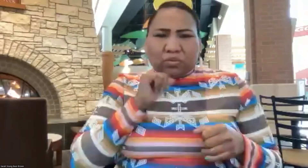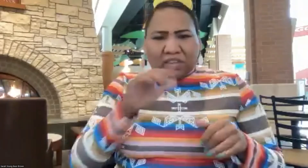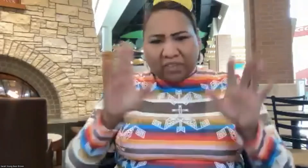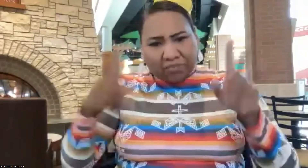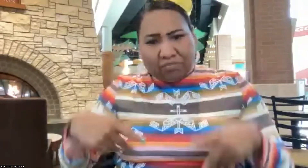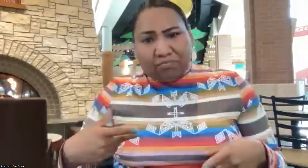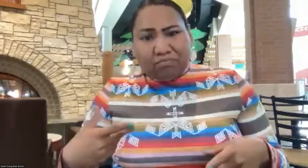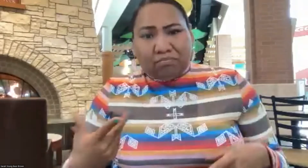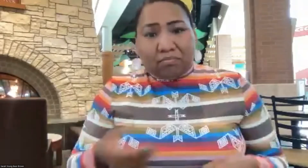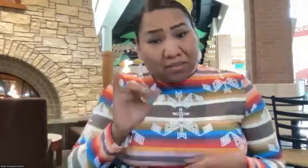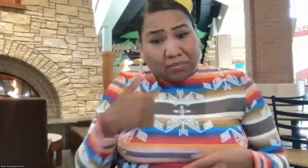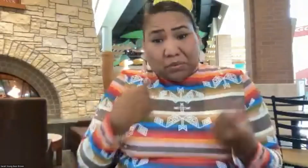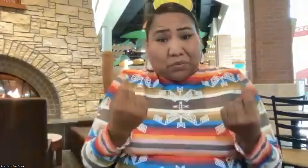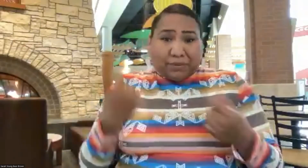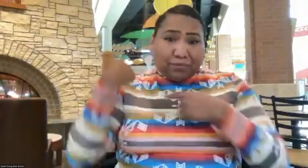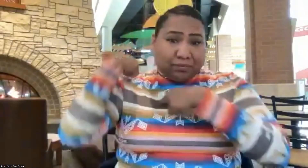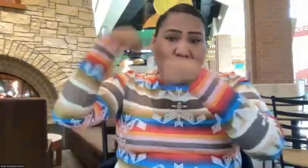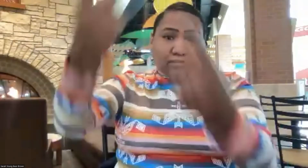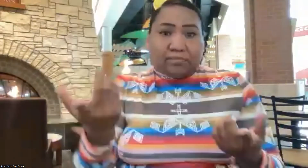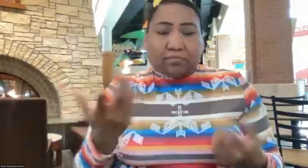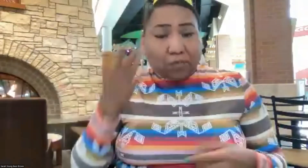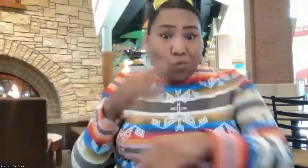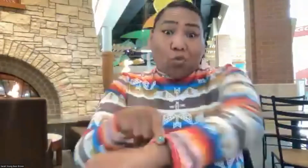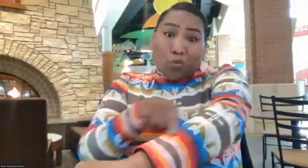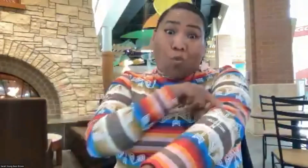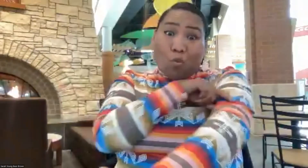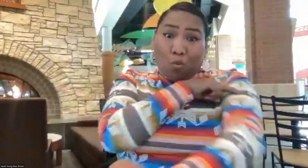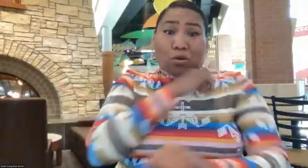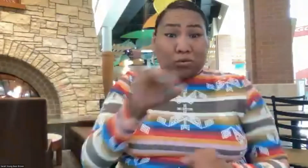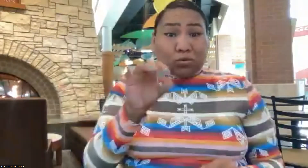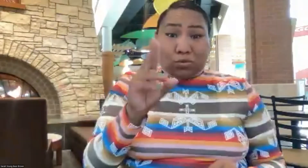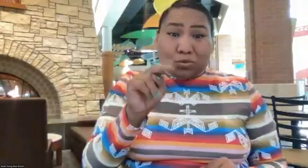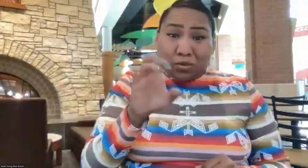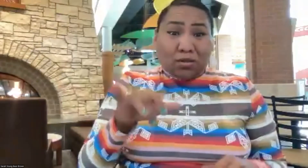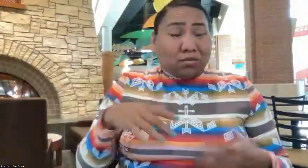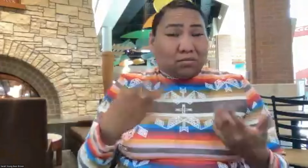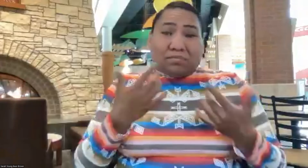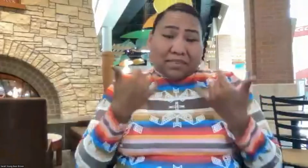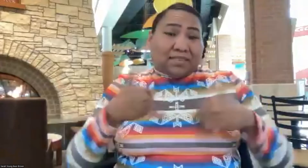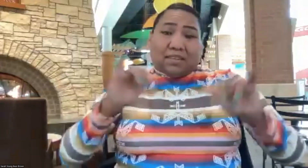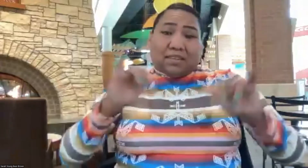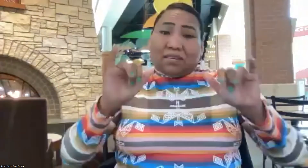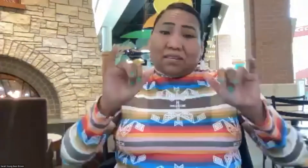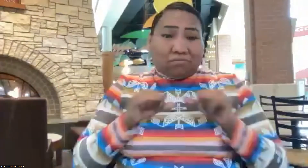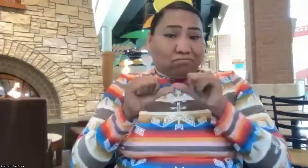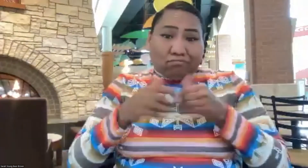and my advice to you is to keep going. Don't give up.